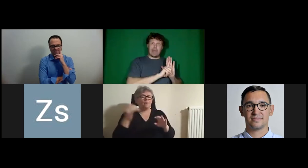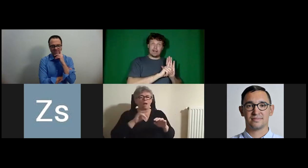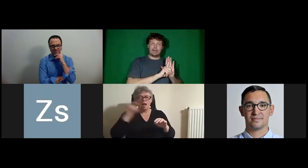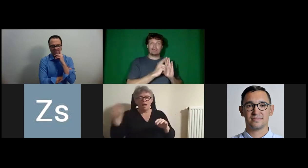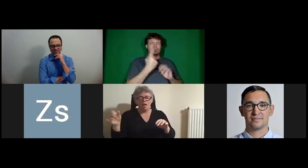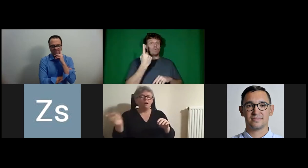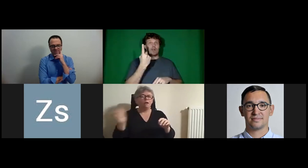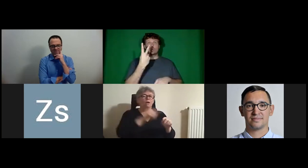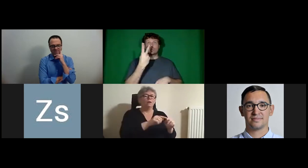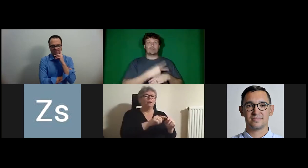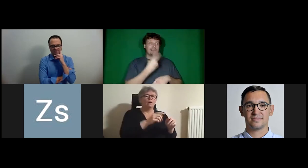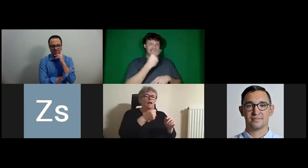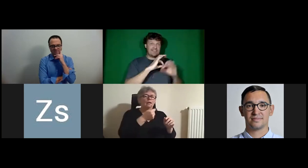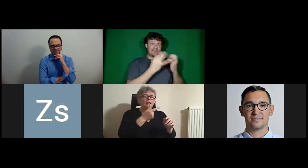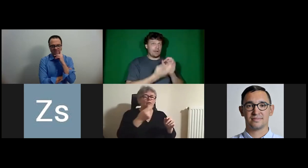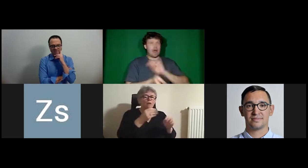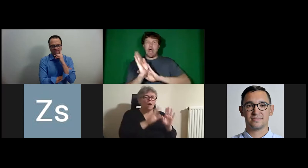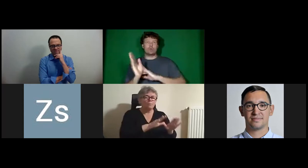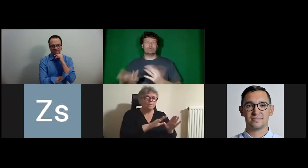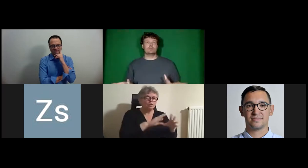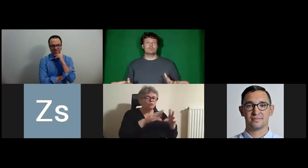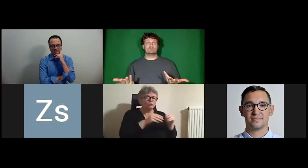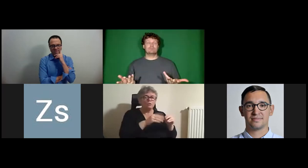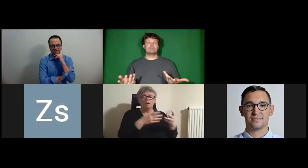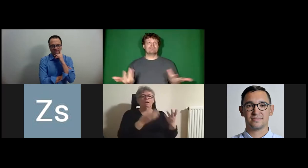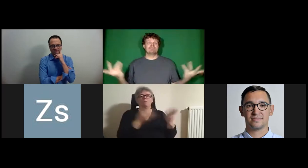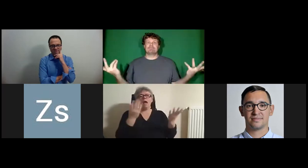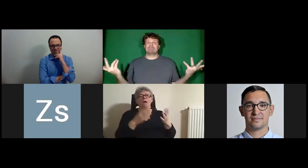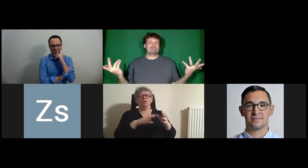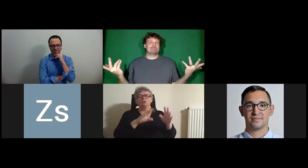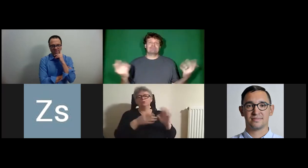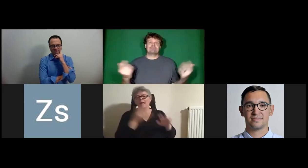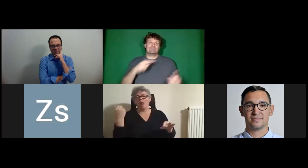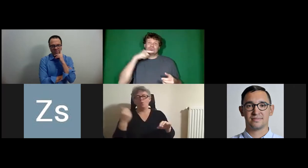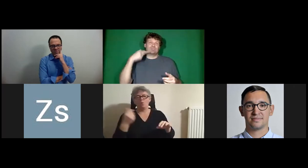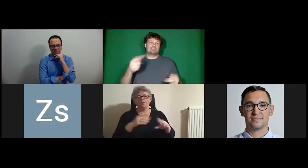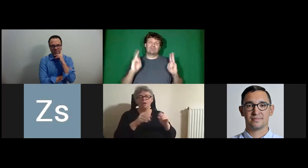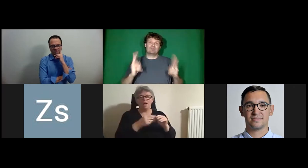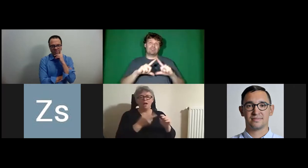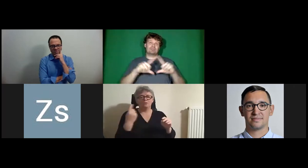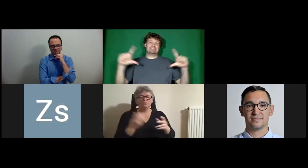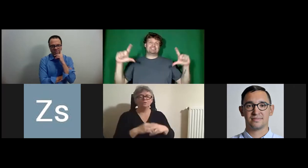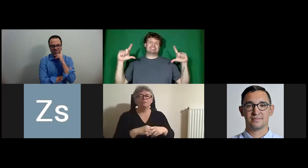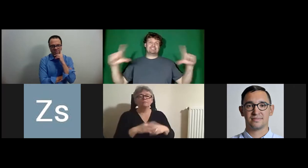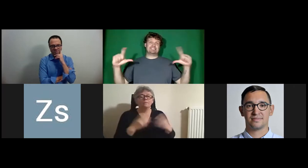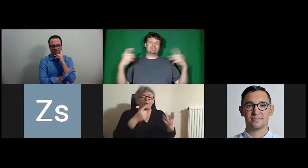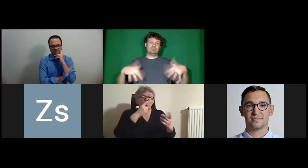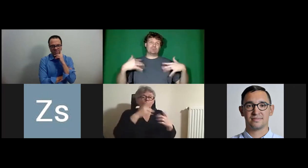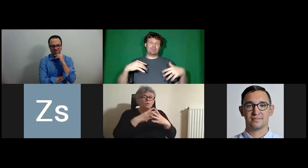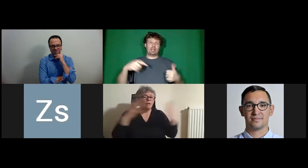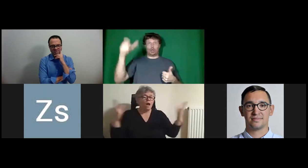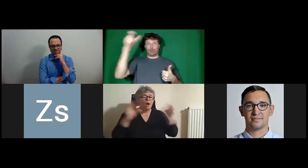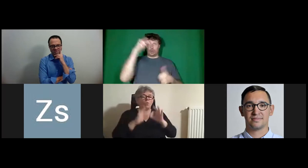for 3 or 4 days. And then when I came back, I was only home for 1 or 2 days. So even though I had my family with me in Russia, Russia is